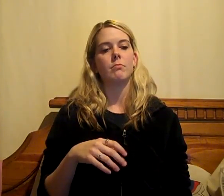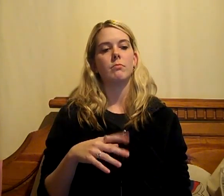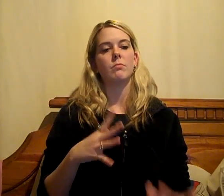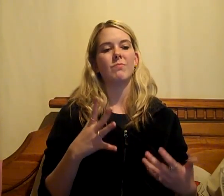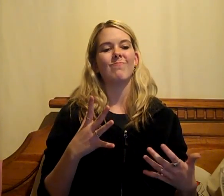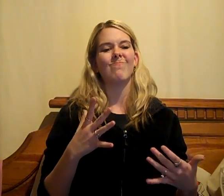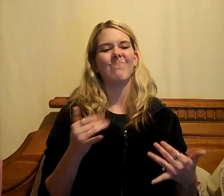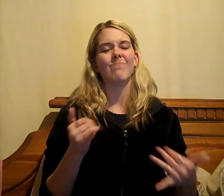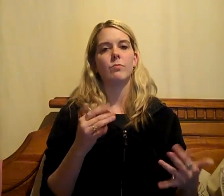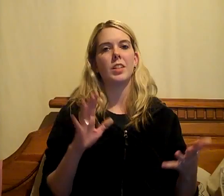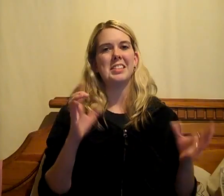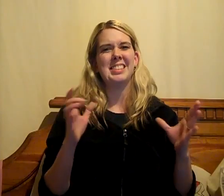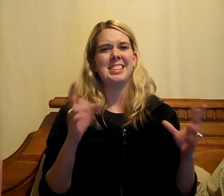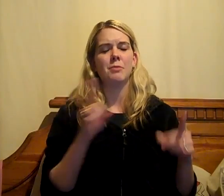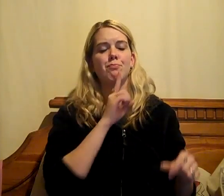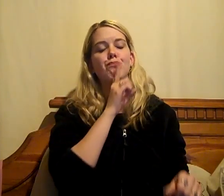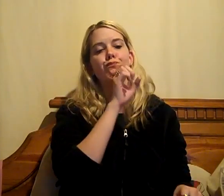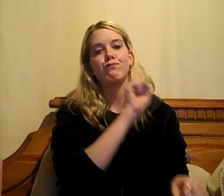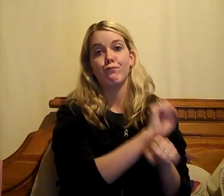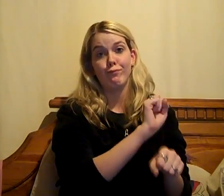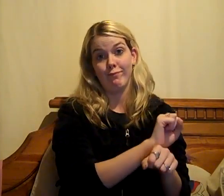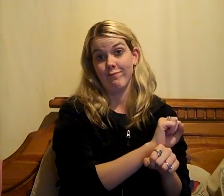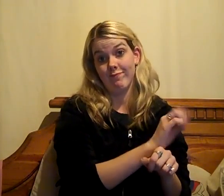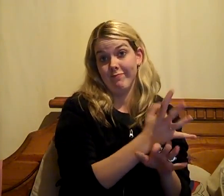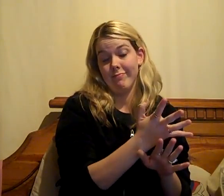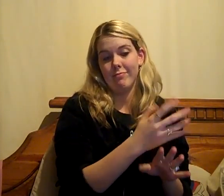look like more realistic of a bobo.